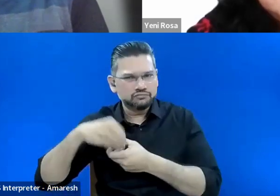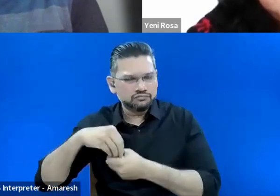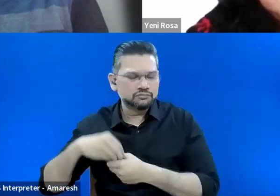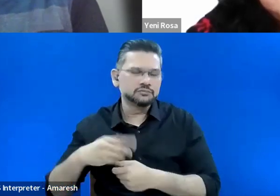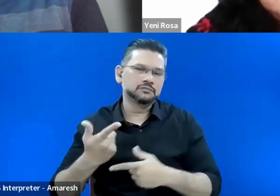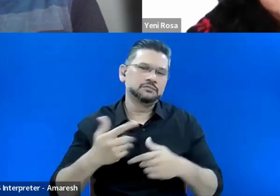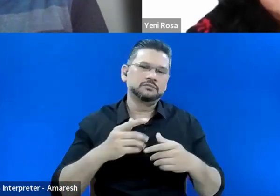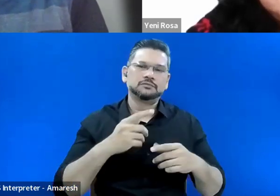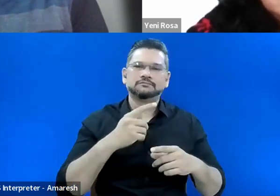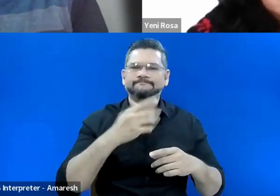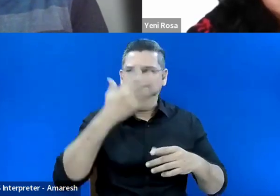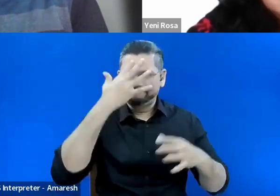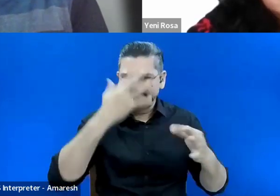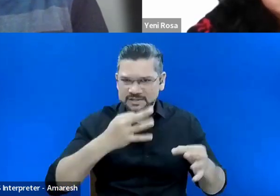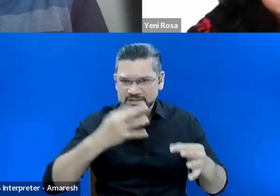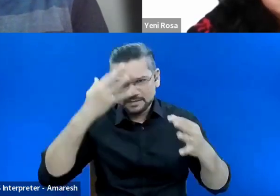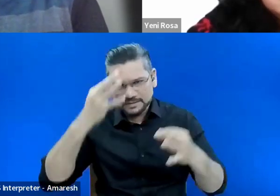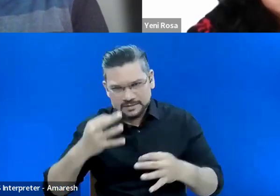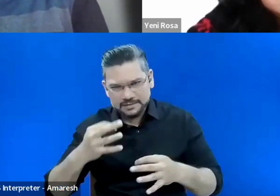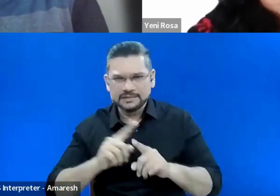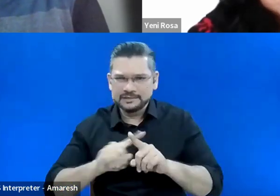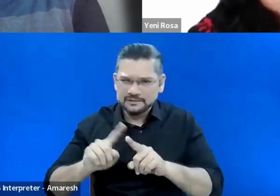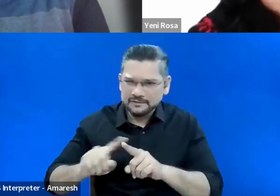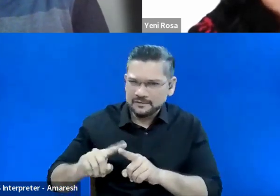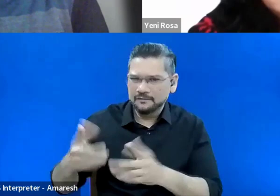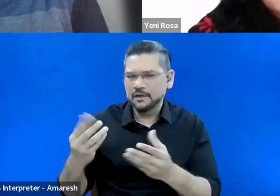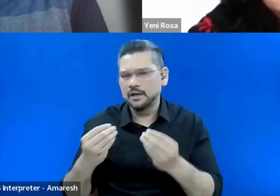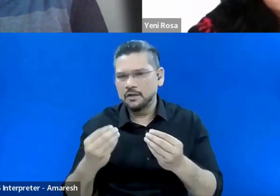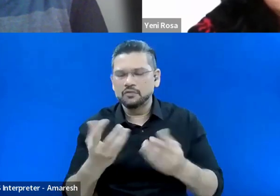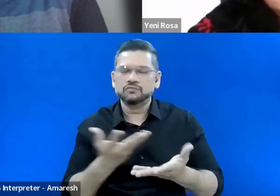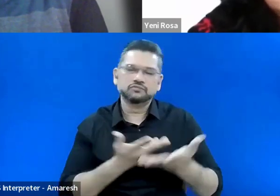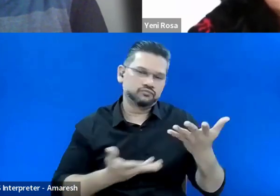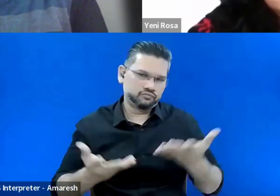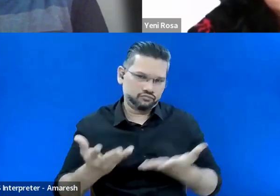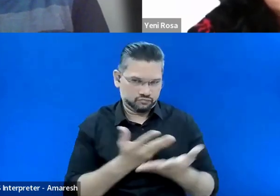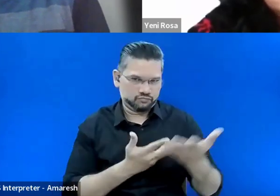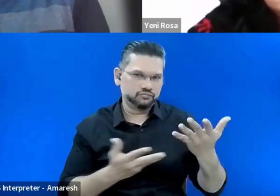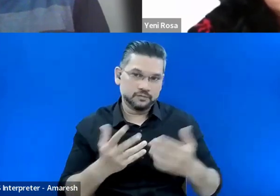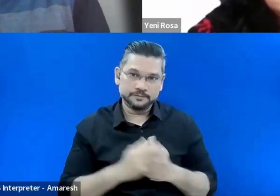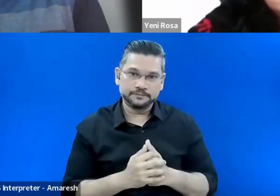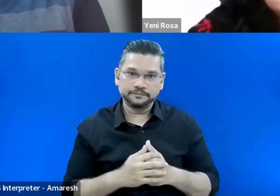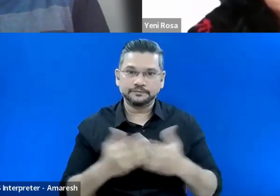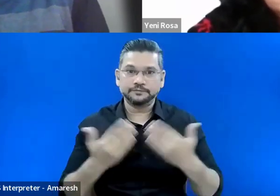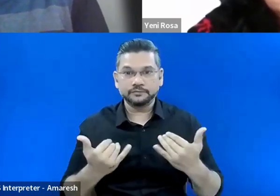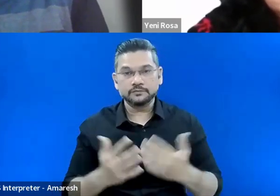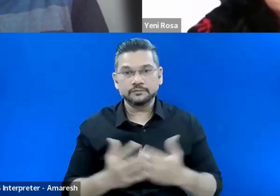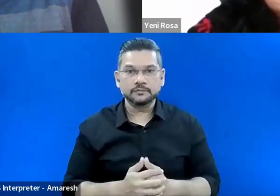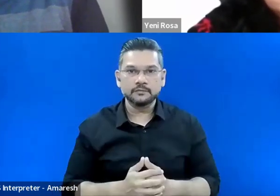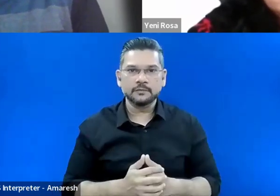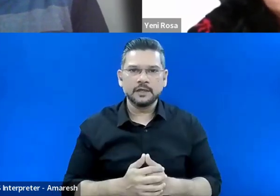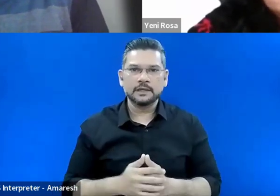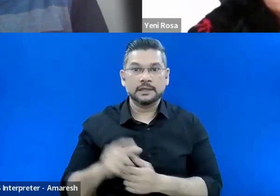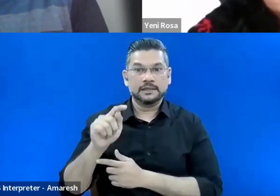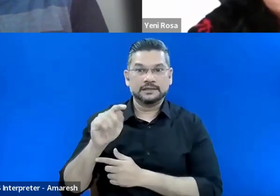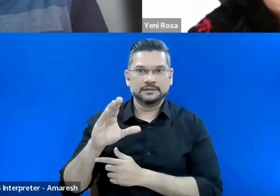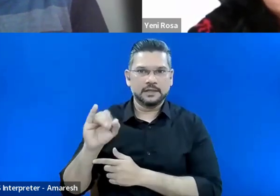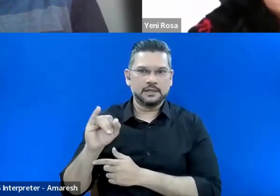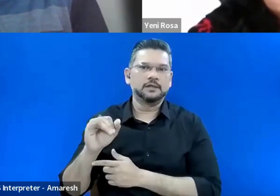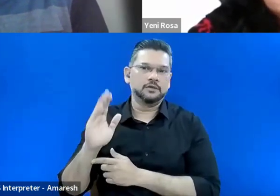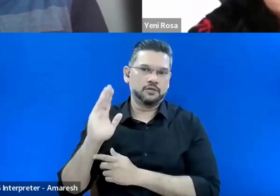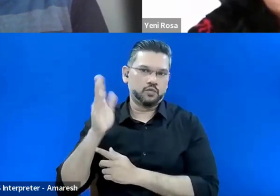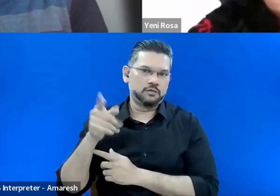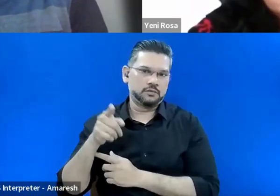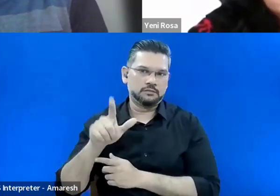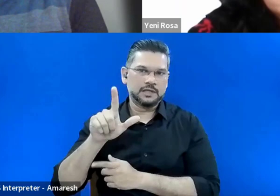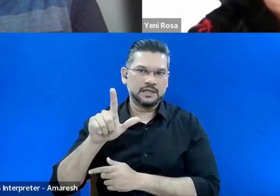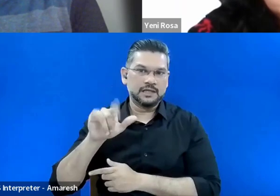processes. I will request Fiza to share the links of TCI website, also the